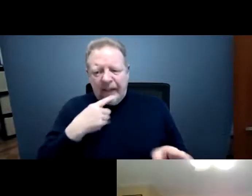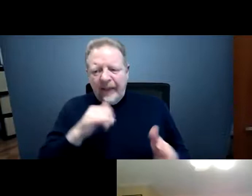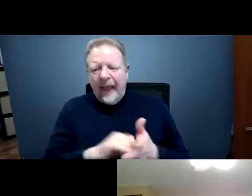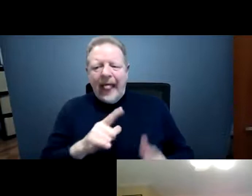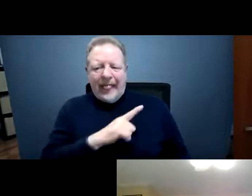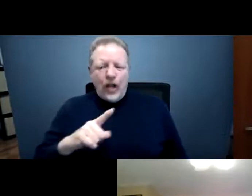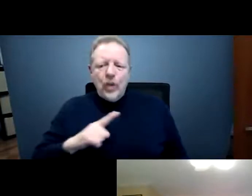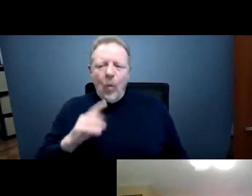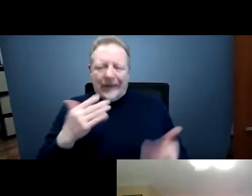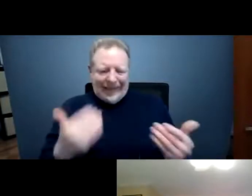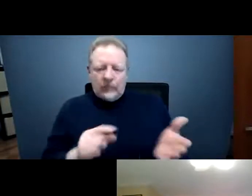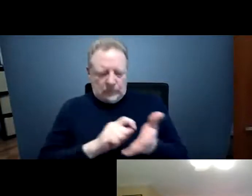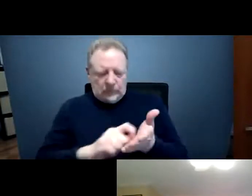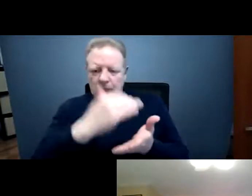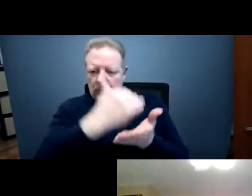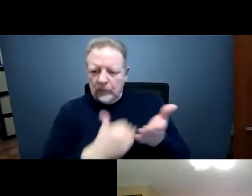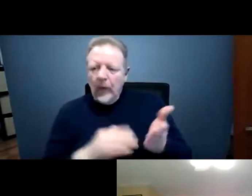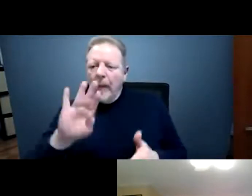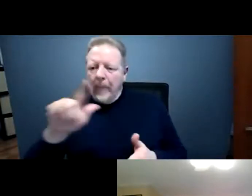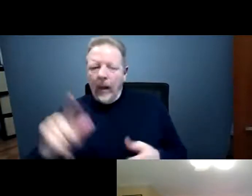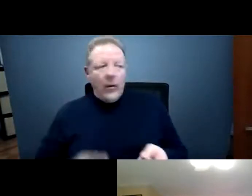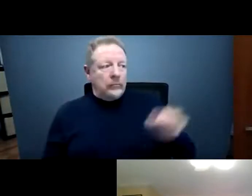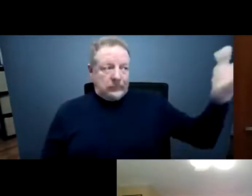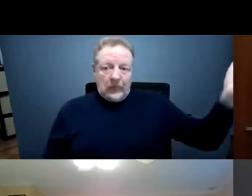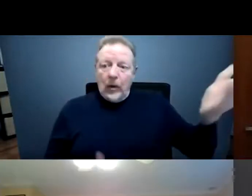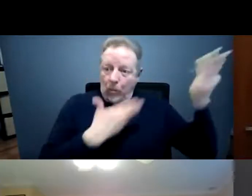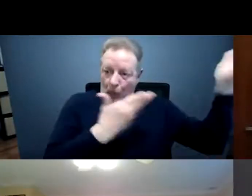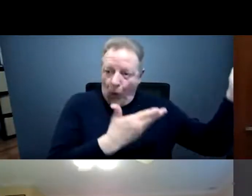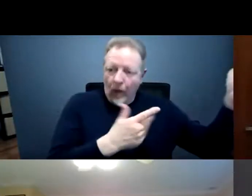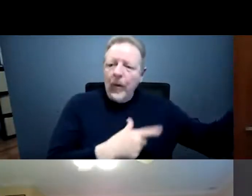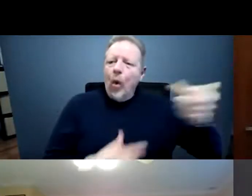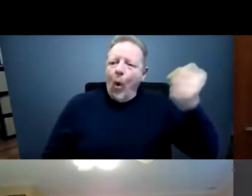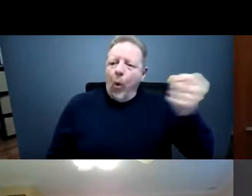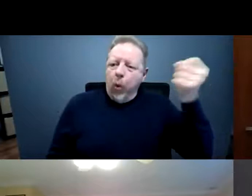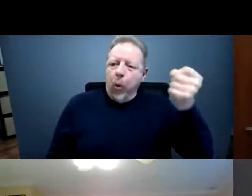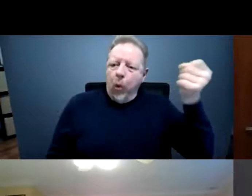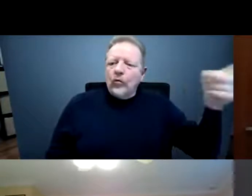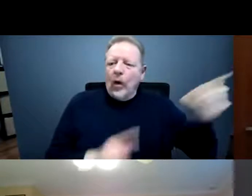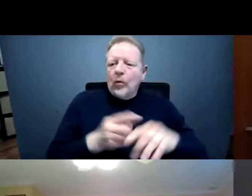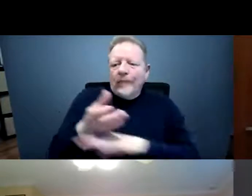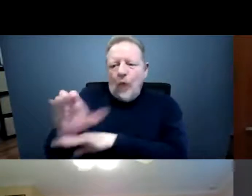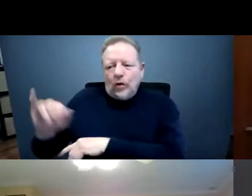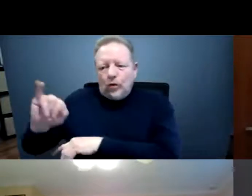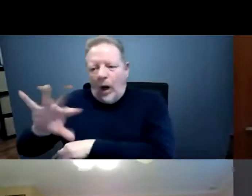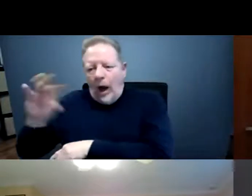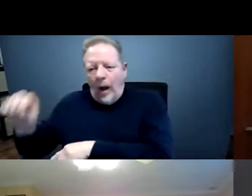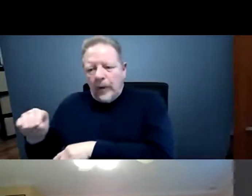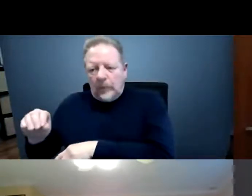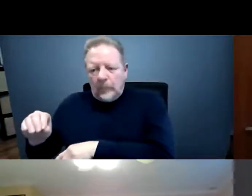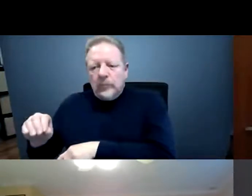was it was on hold to try to get more insurance companies. Yeah. on right,